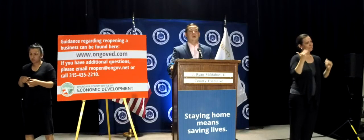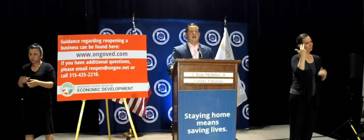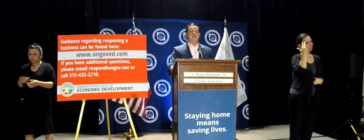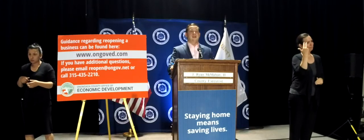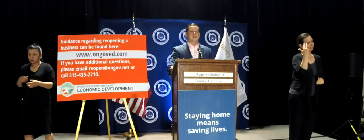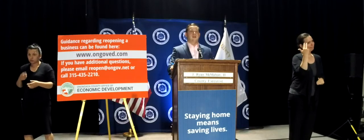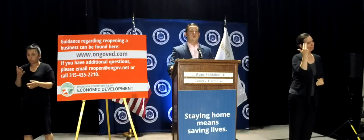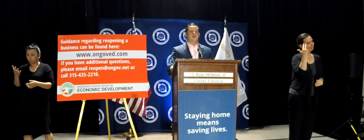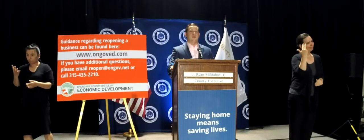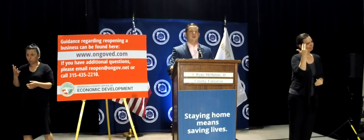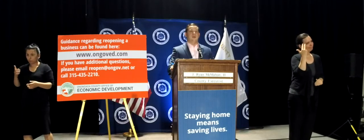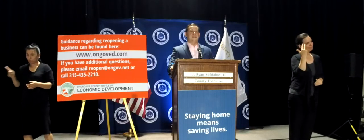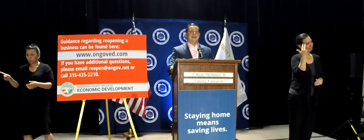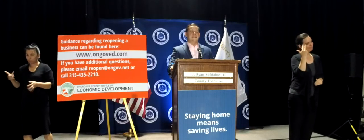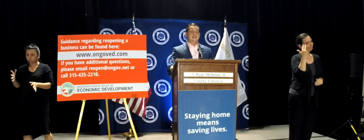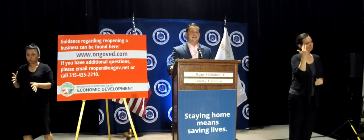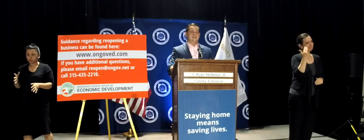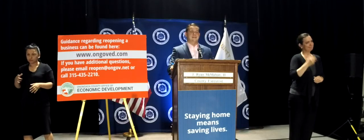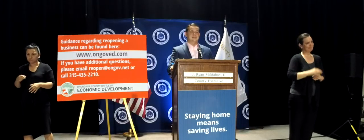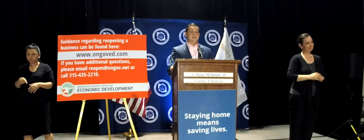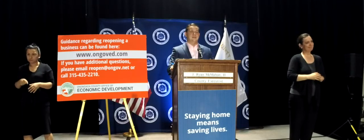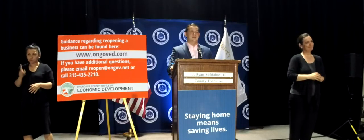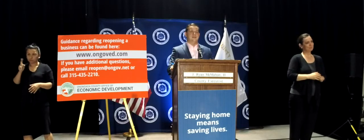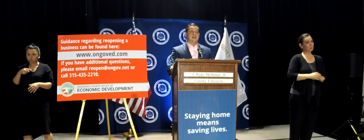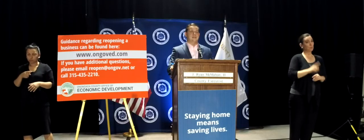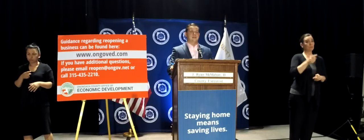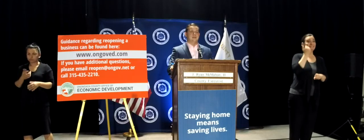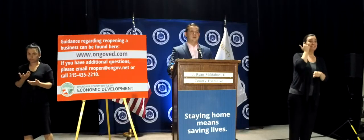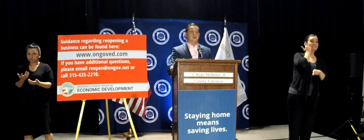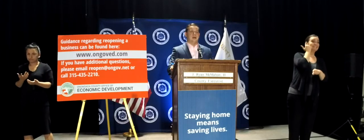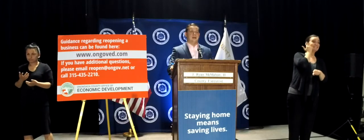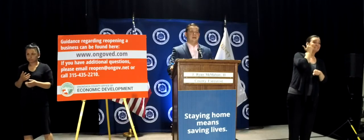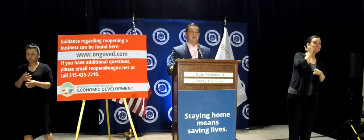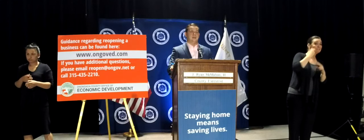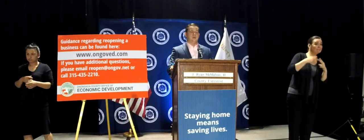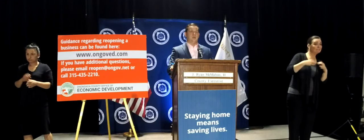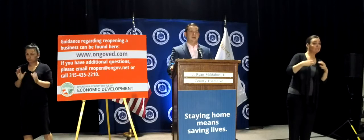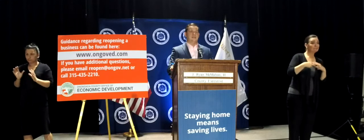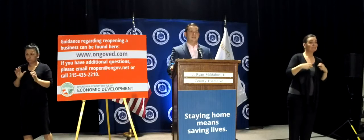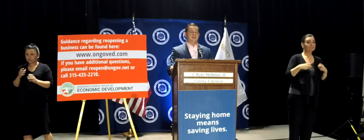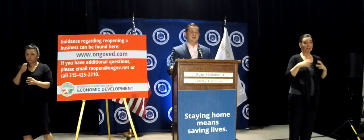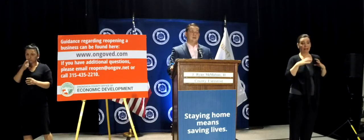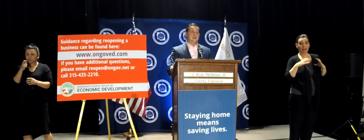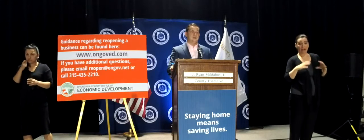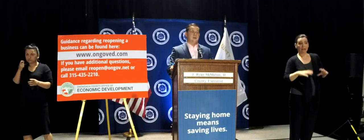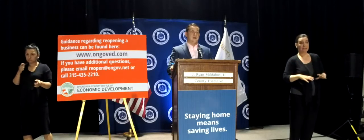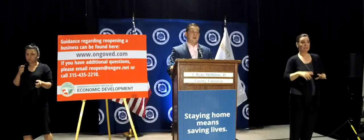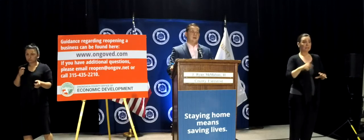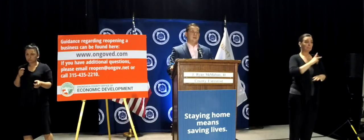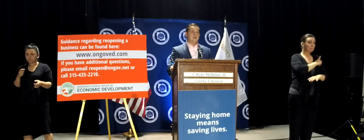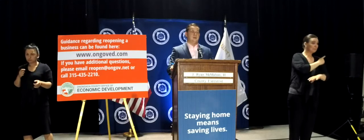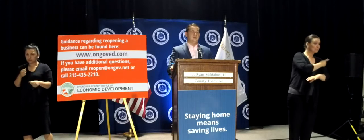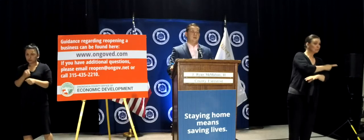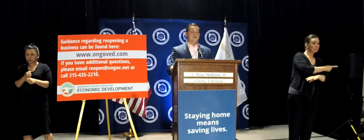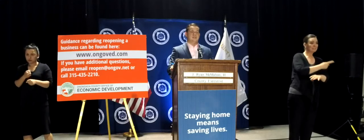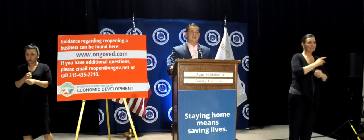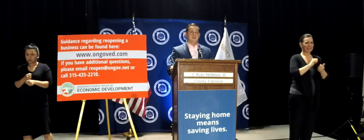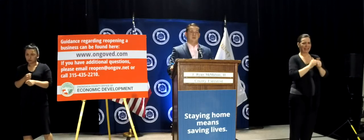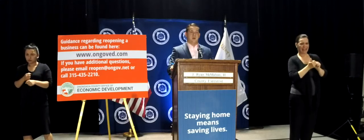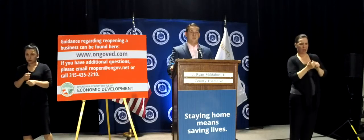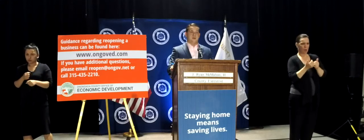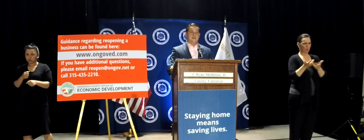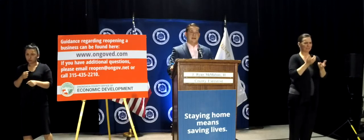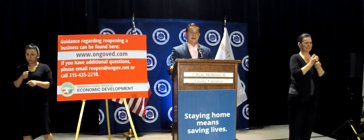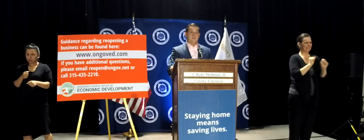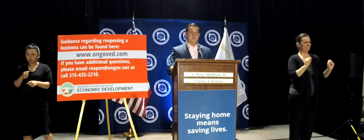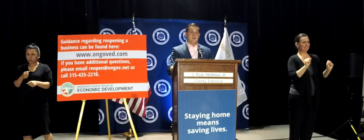so I think when you're a dentist and you're assessing your client, your patient, you haven't seen them in